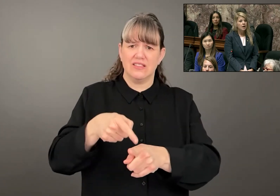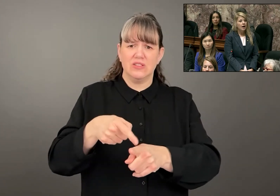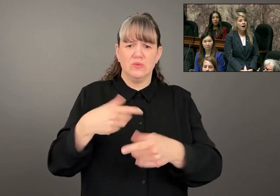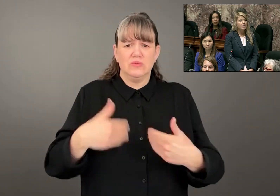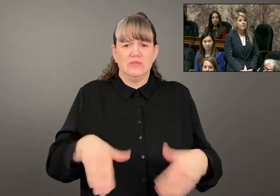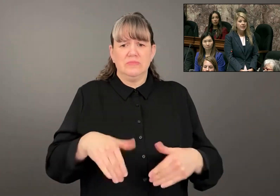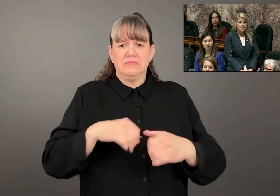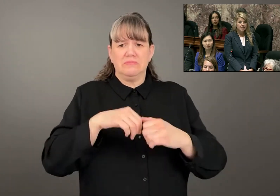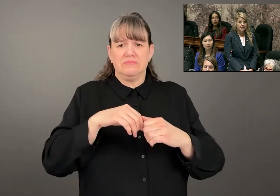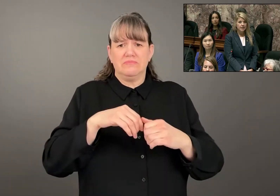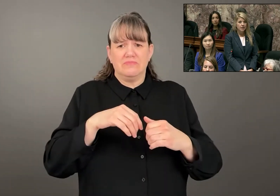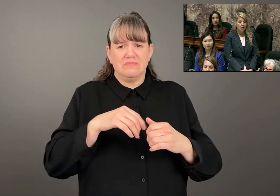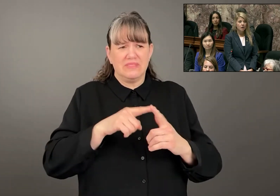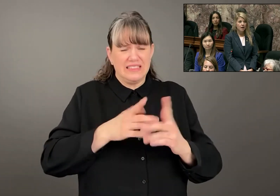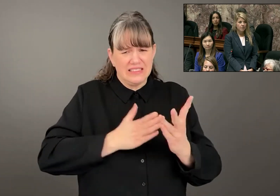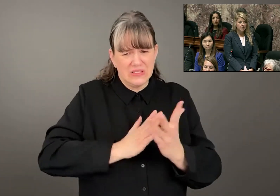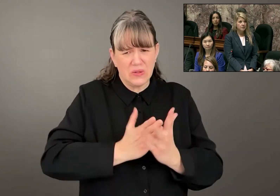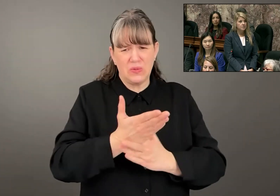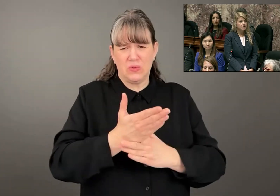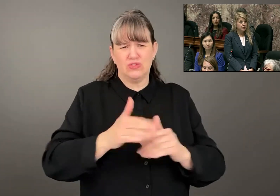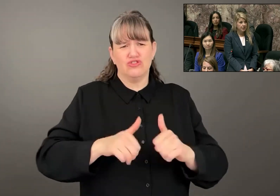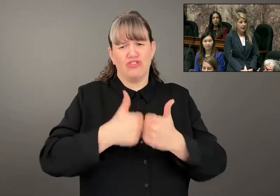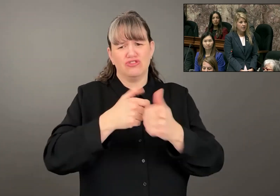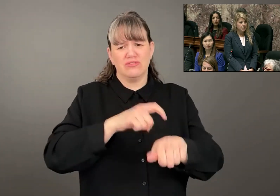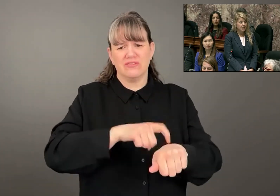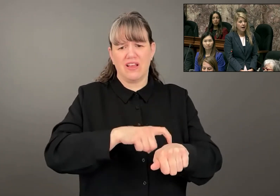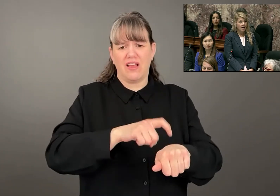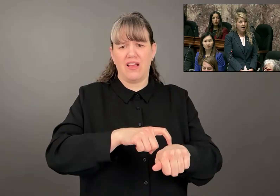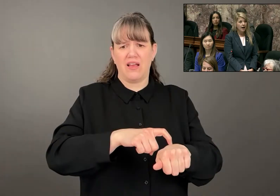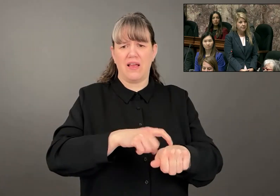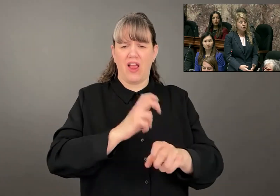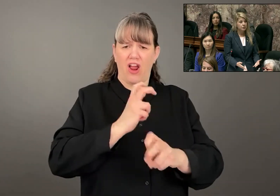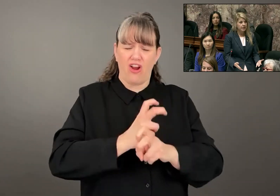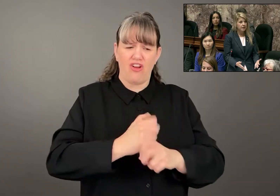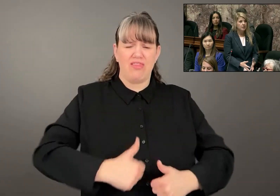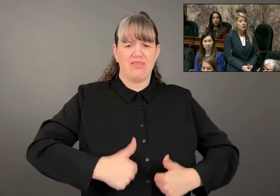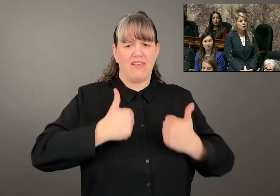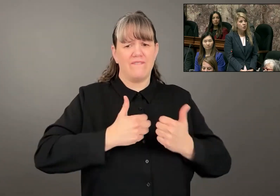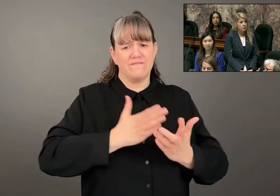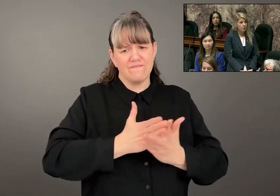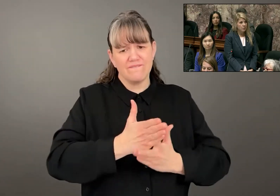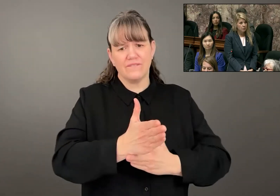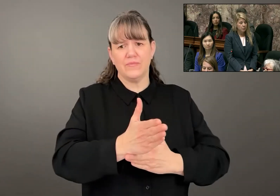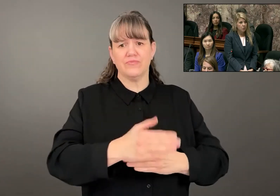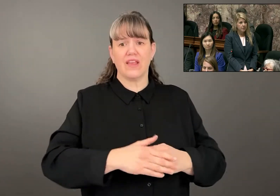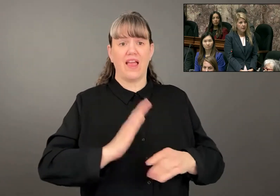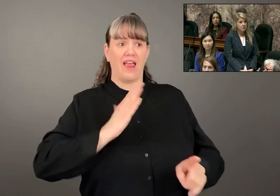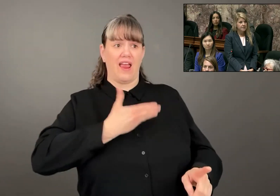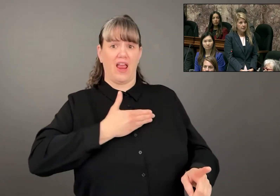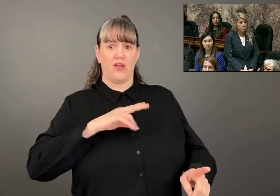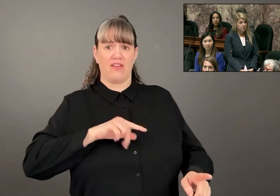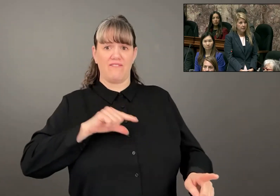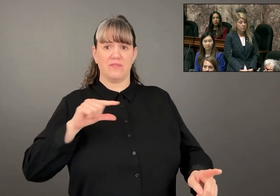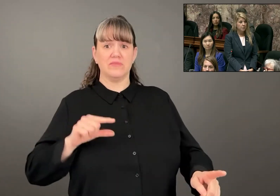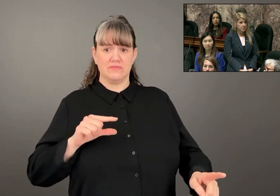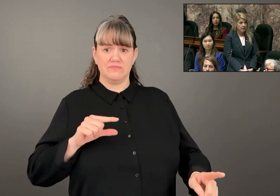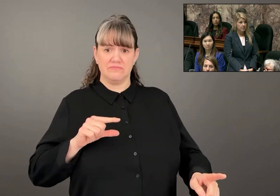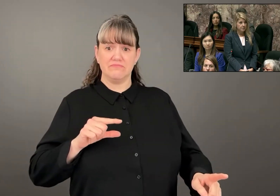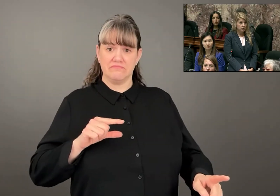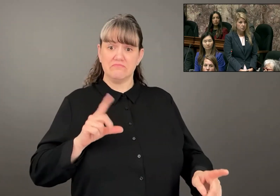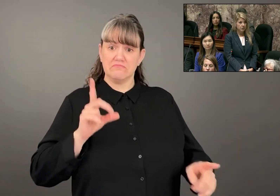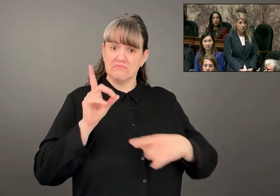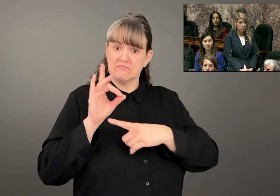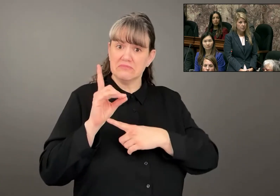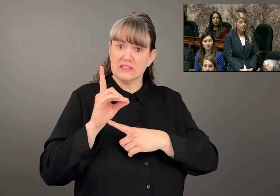so immediately our government stood up after the Don't Look Away report that was tabled by the